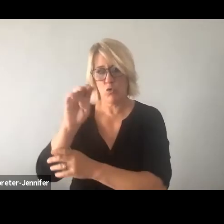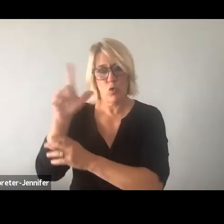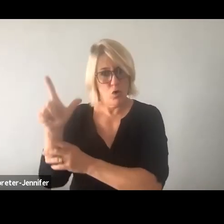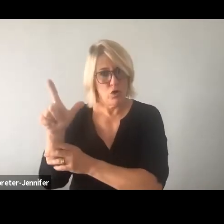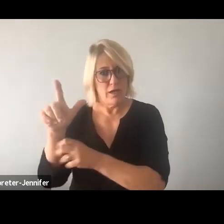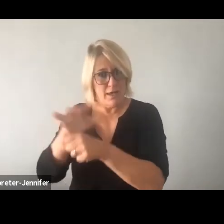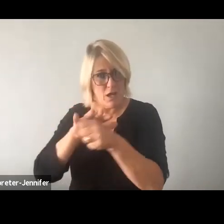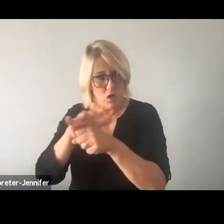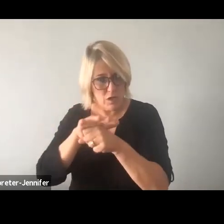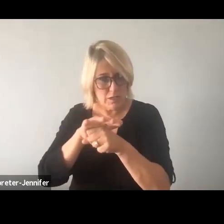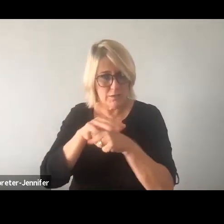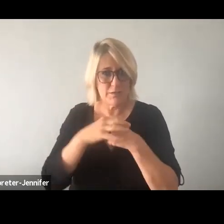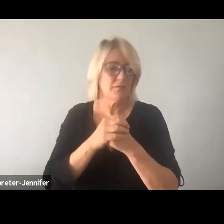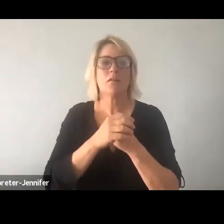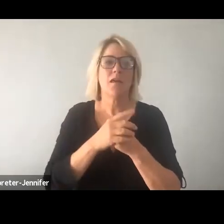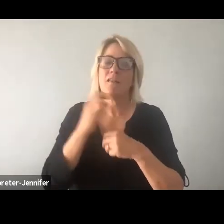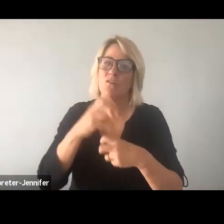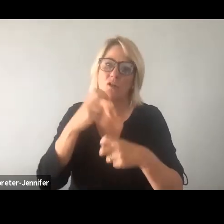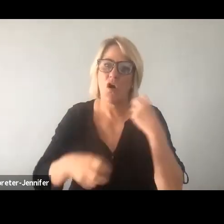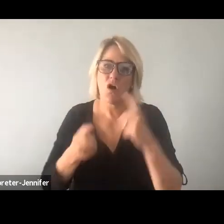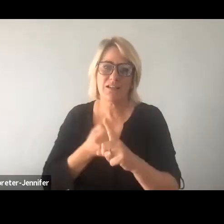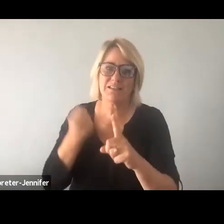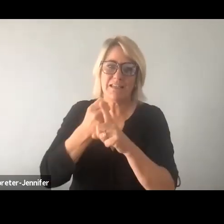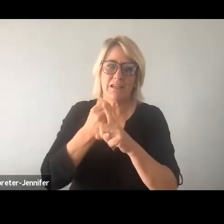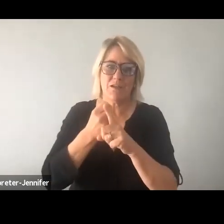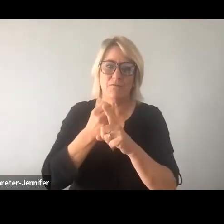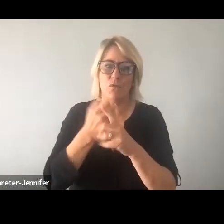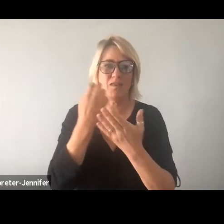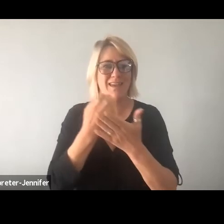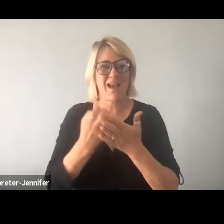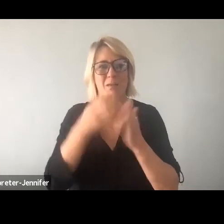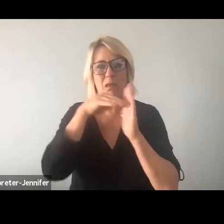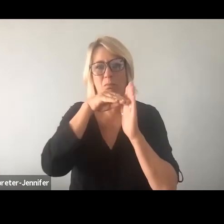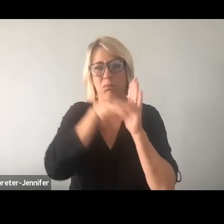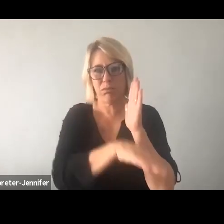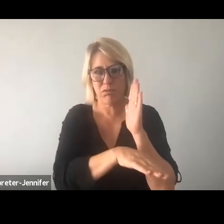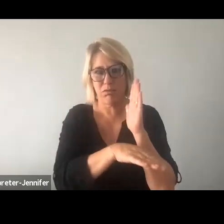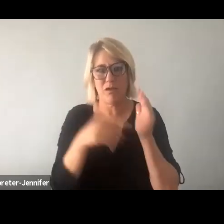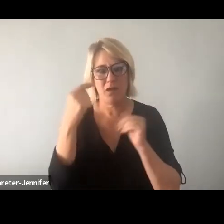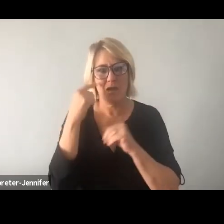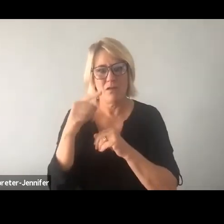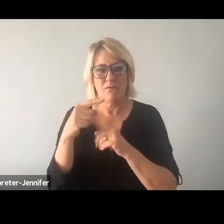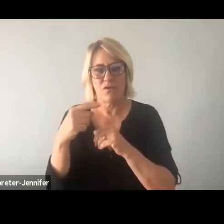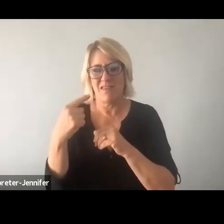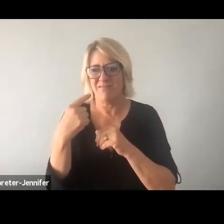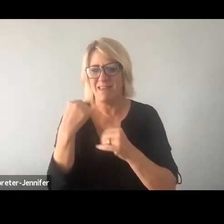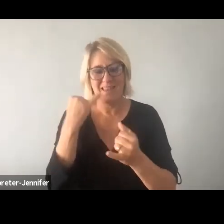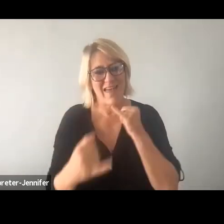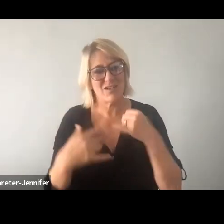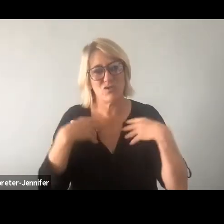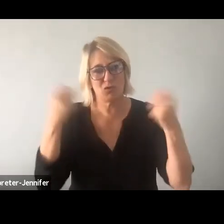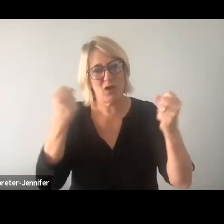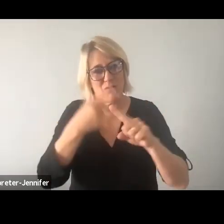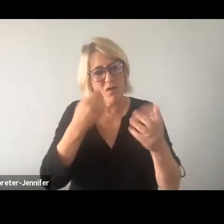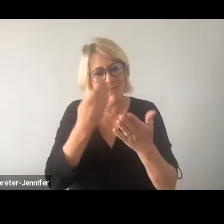the hardest hit during economic downturns and are typically the last to recover. In fact, data has shown